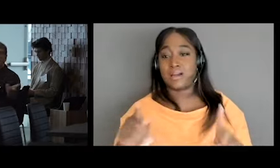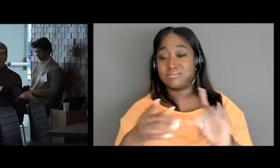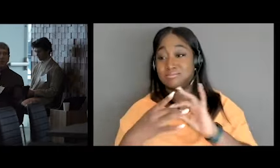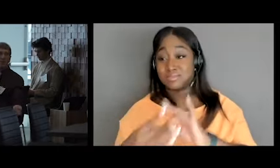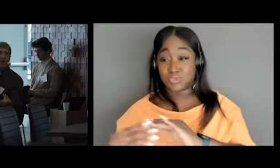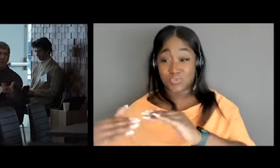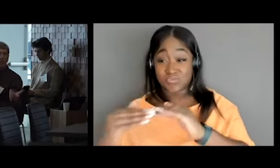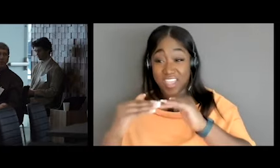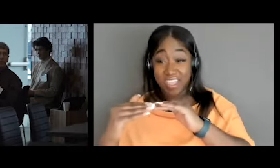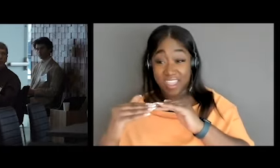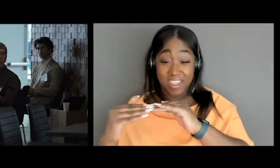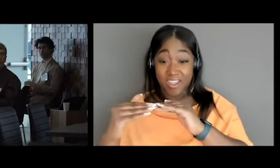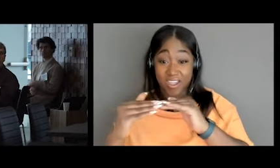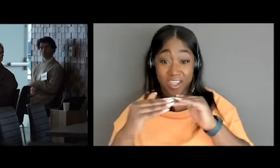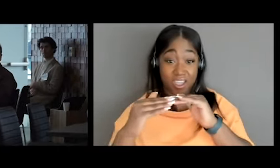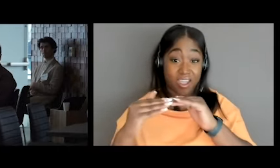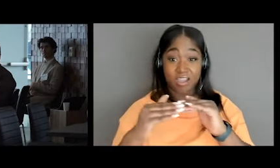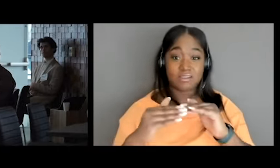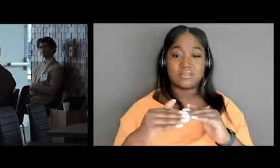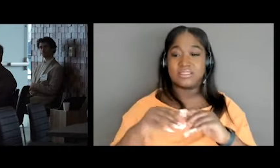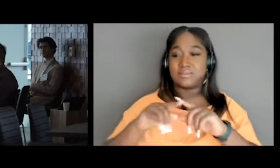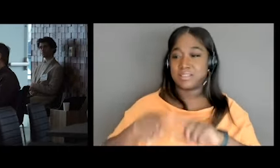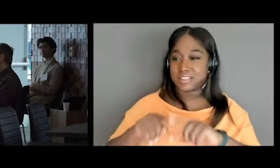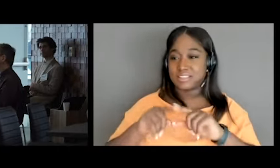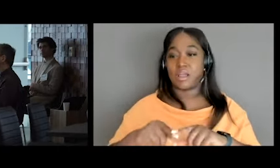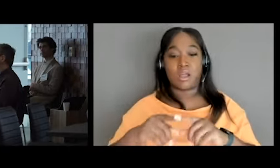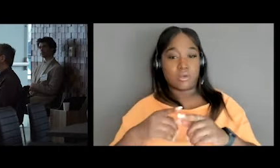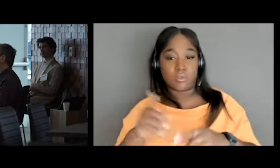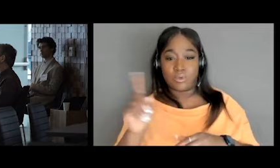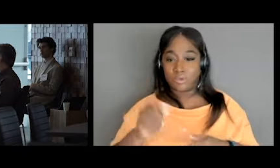is financially rational to whoever has to supply those services.